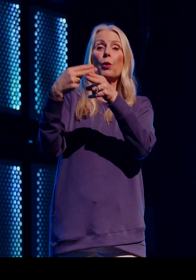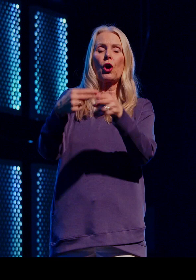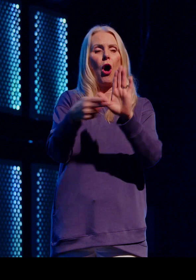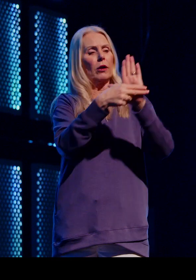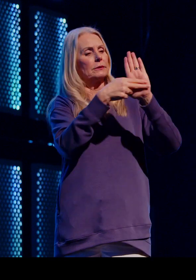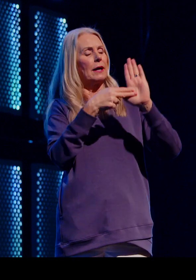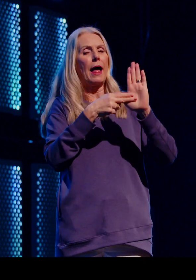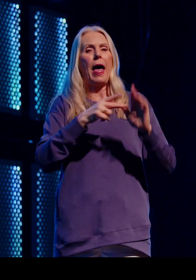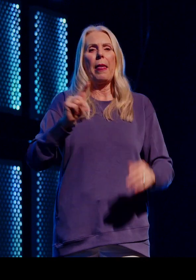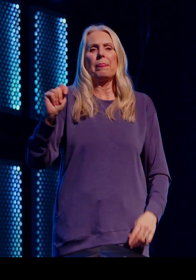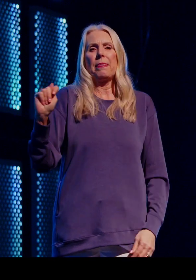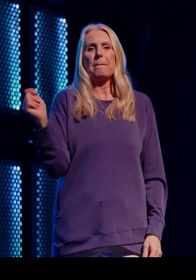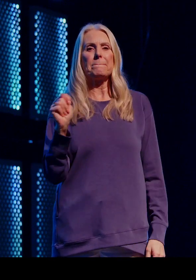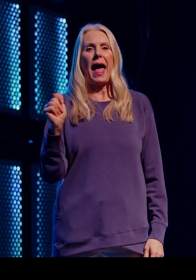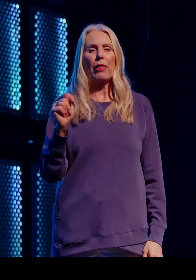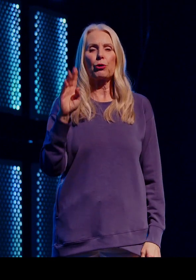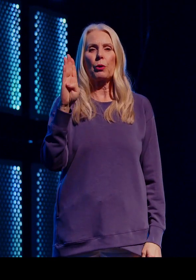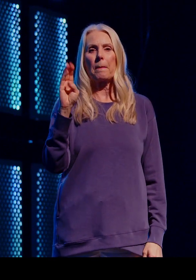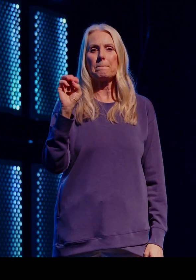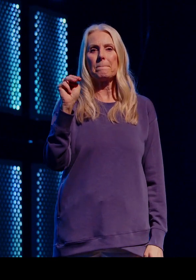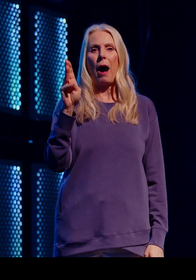Bombers.